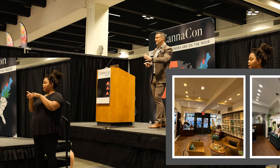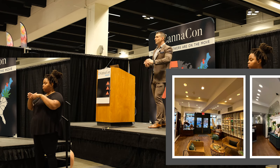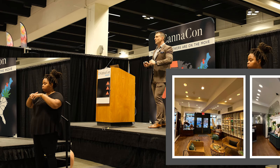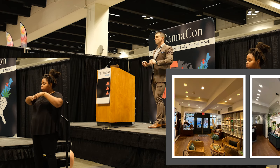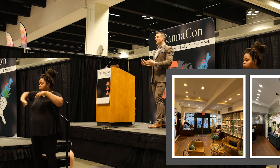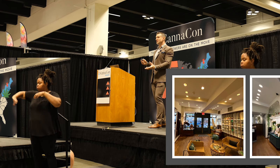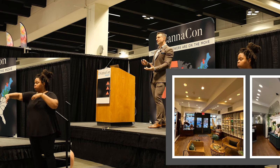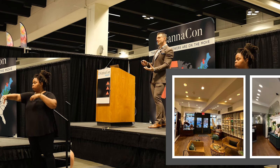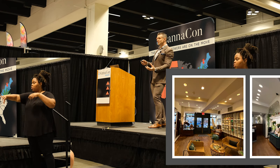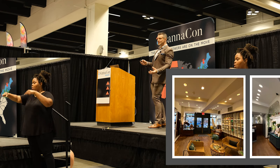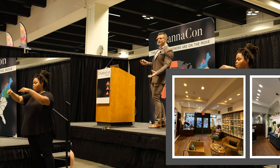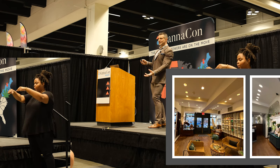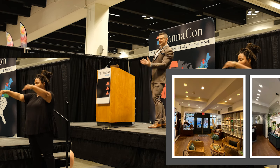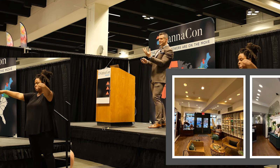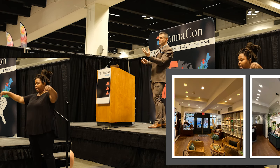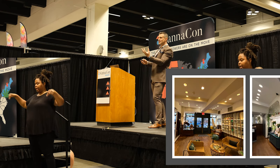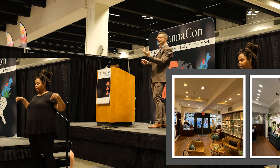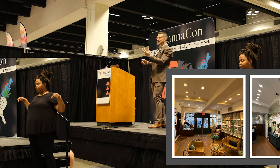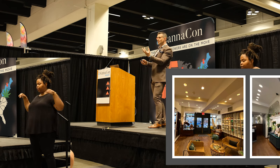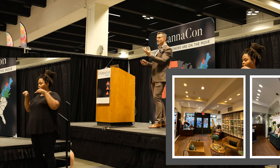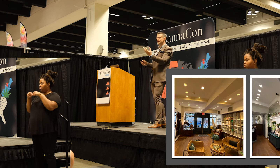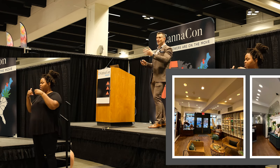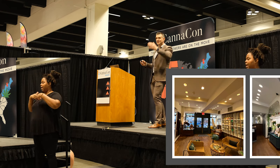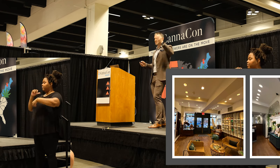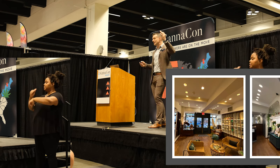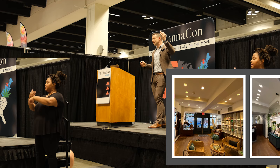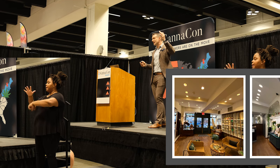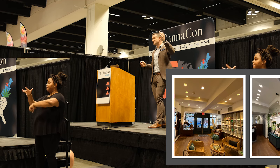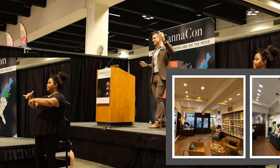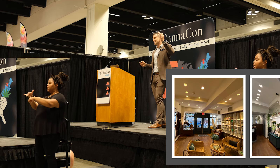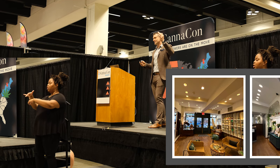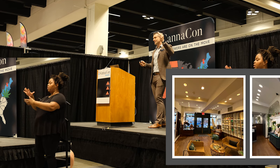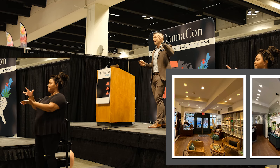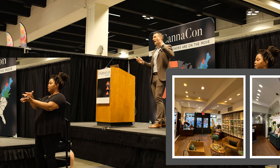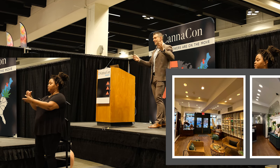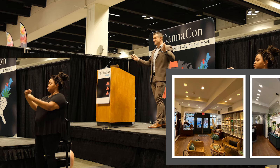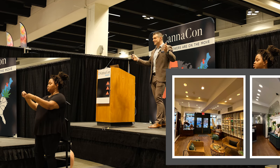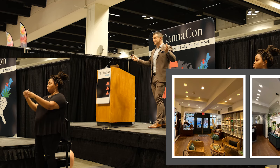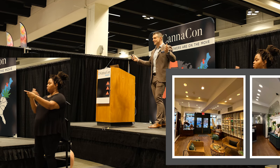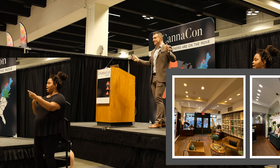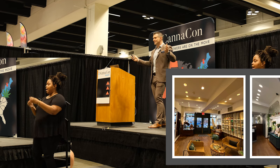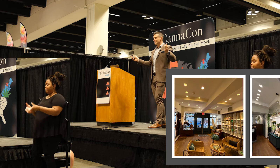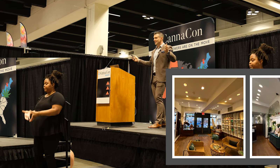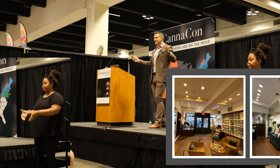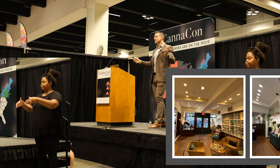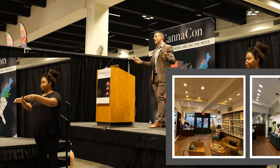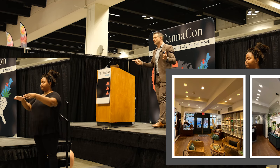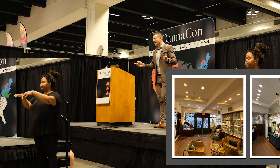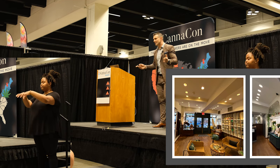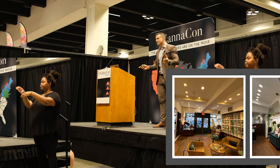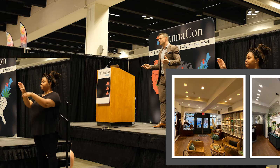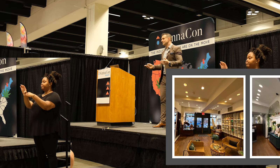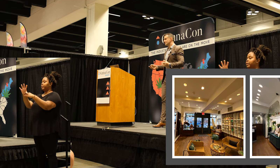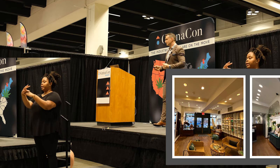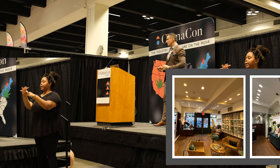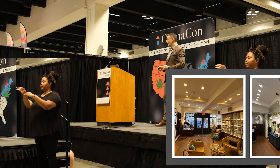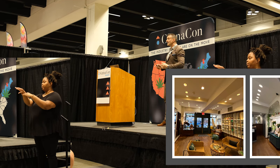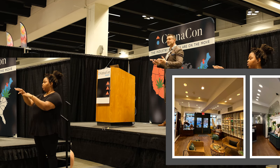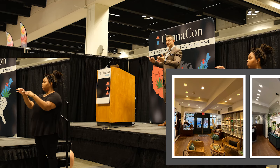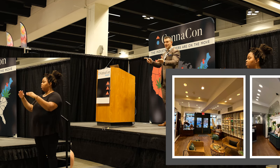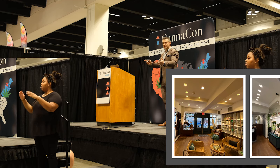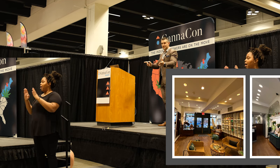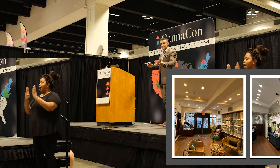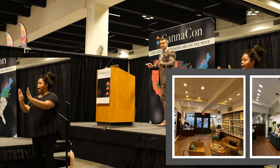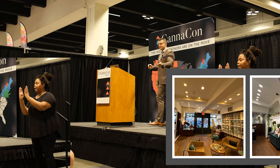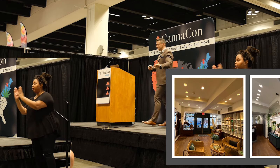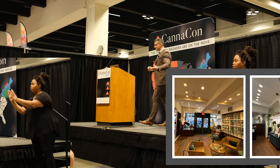stores, we put up interesting fixtures in the middle of the store, tall display cases, aisles, it gets complicated and it